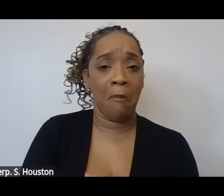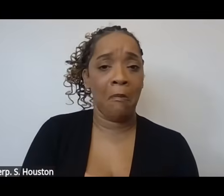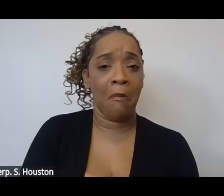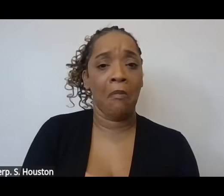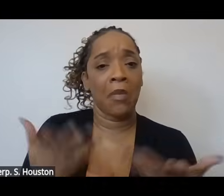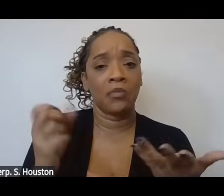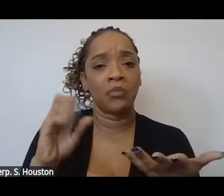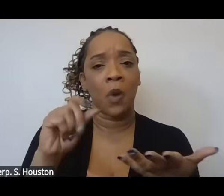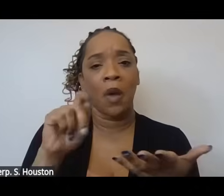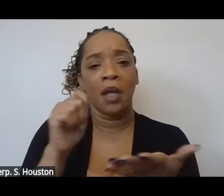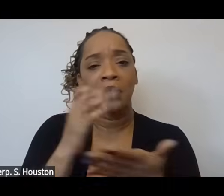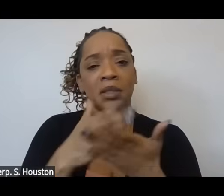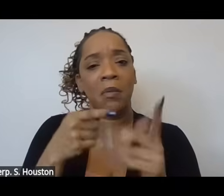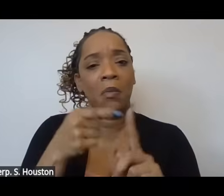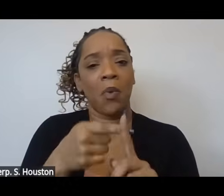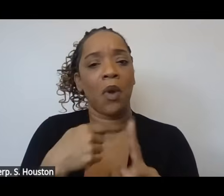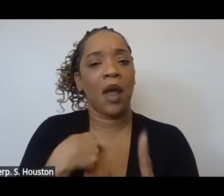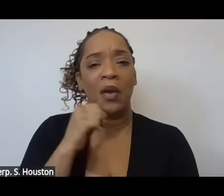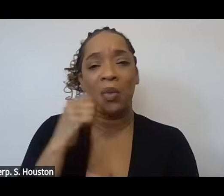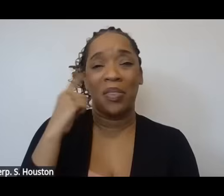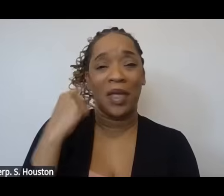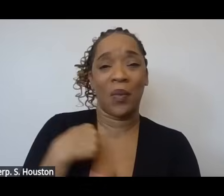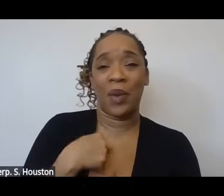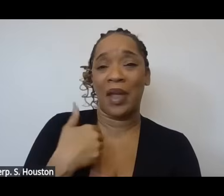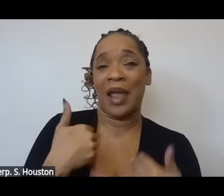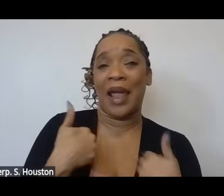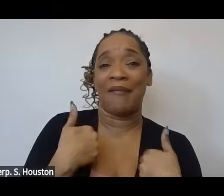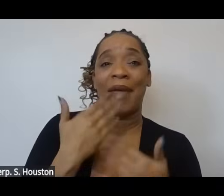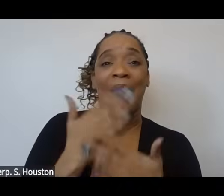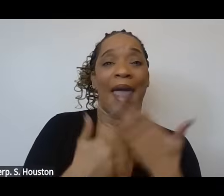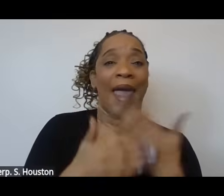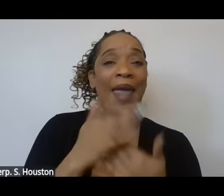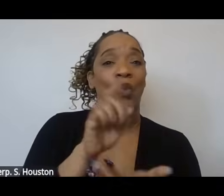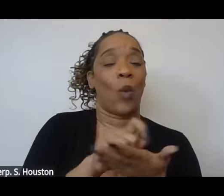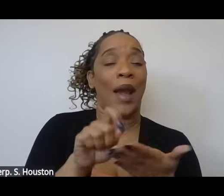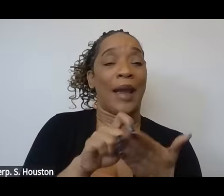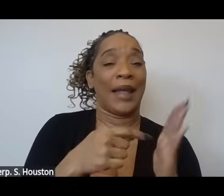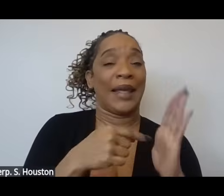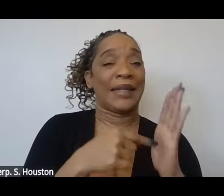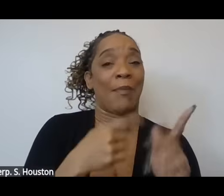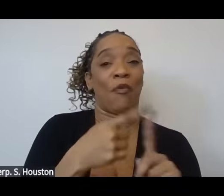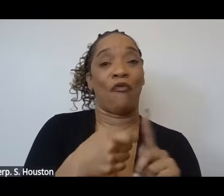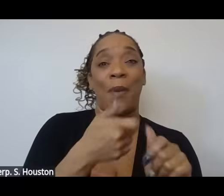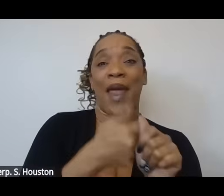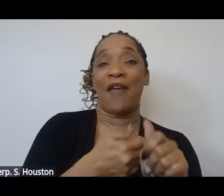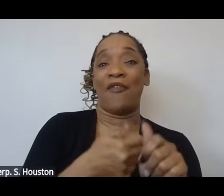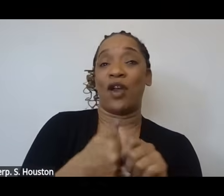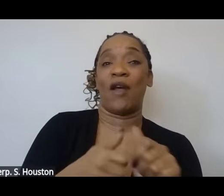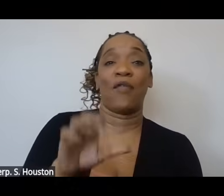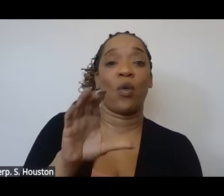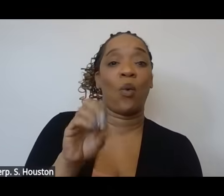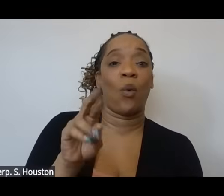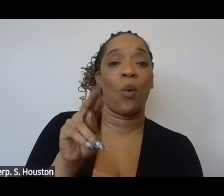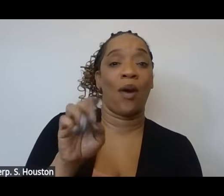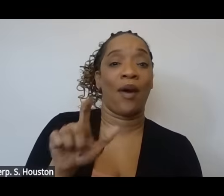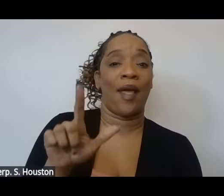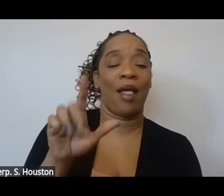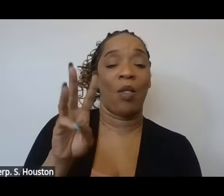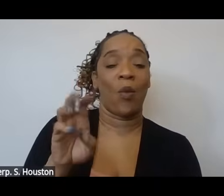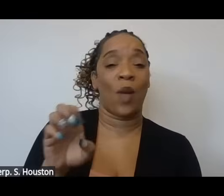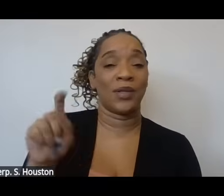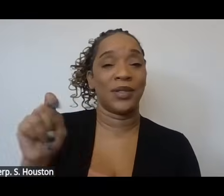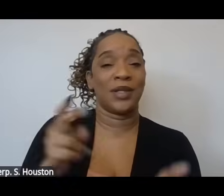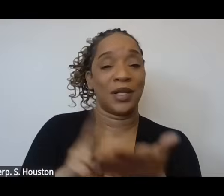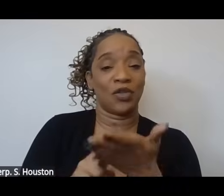a handwriting example from every single one of the Cornell West signatures. So in that case, and it's going to be up to